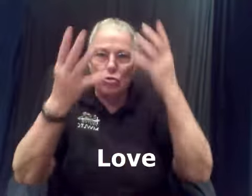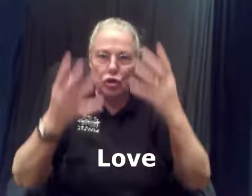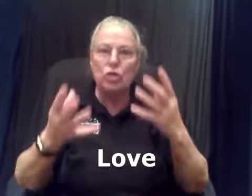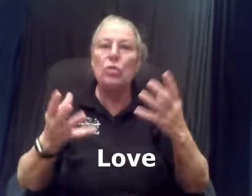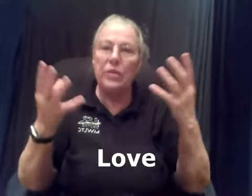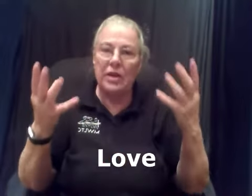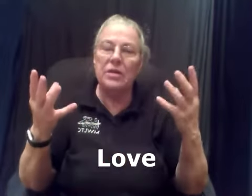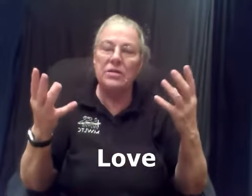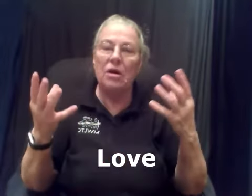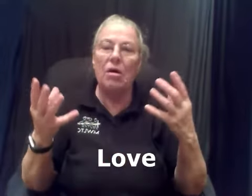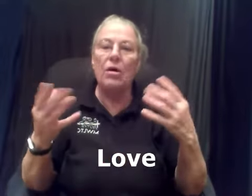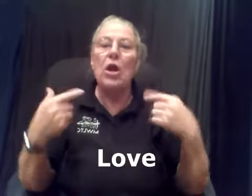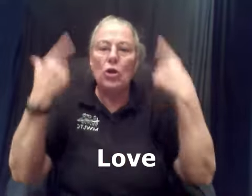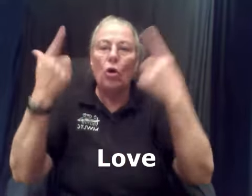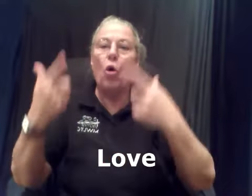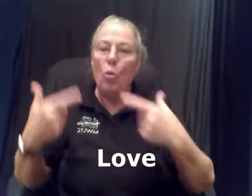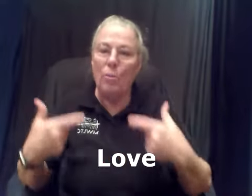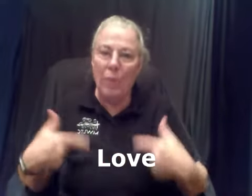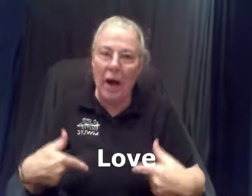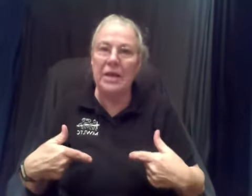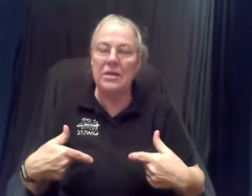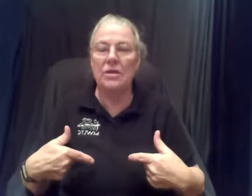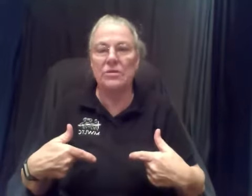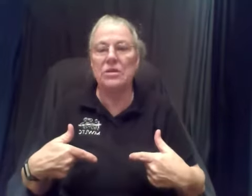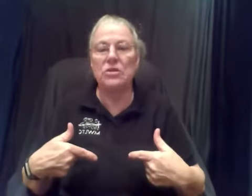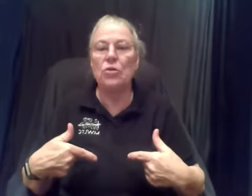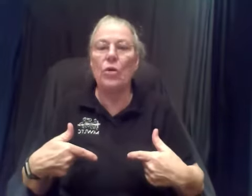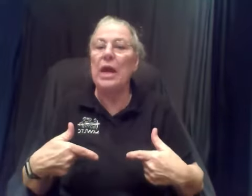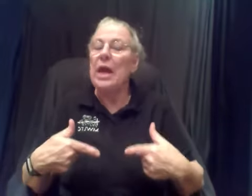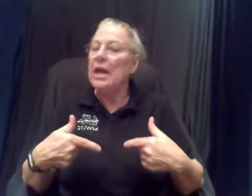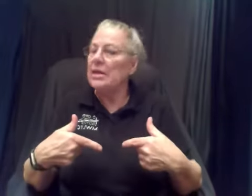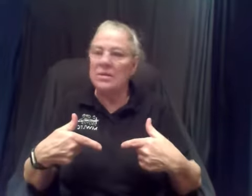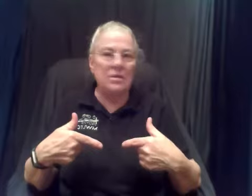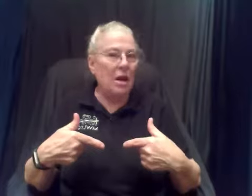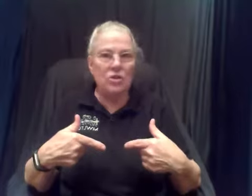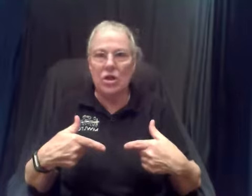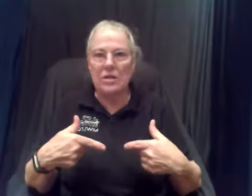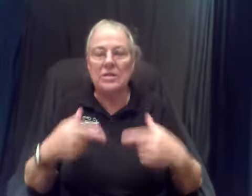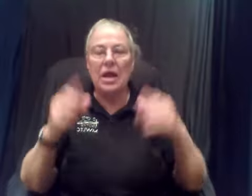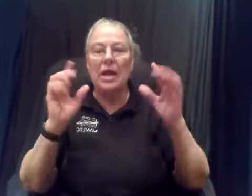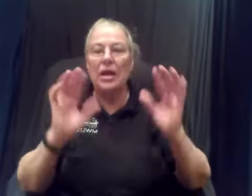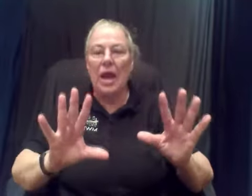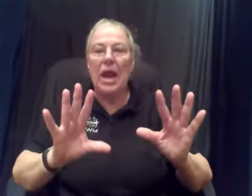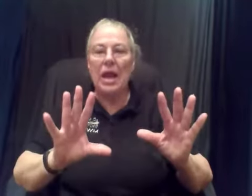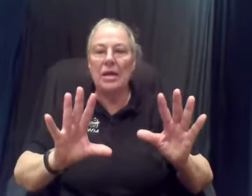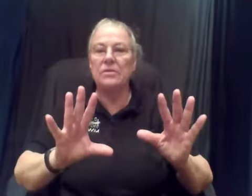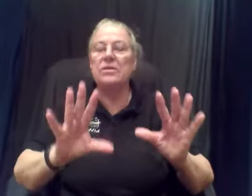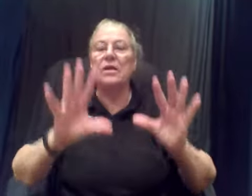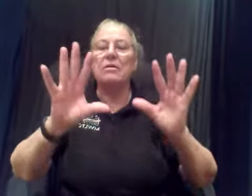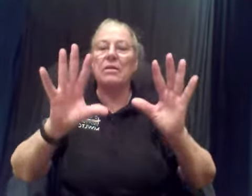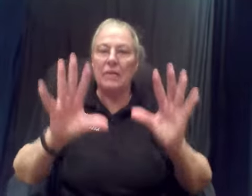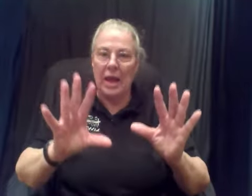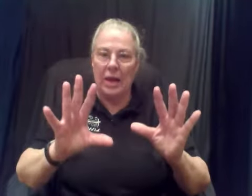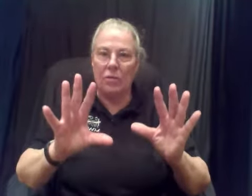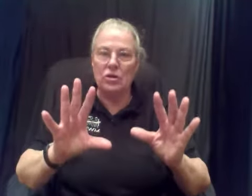emotional within a song. Your whole body tells the story. It's not just a hands language.